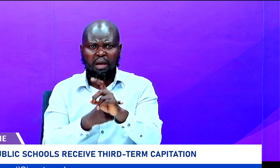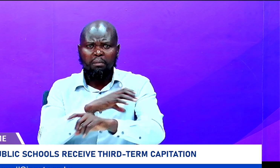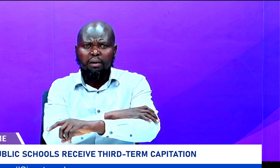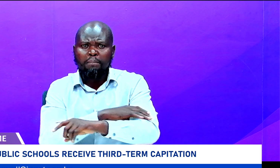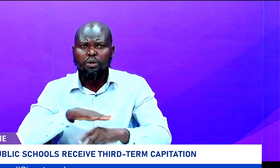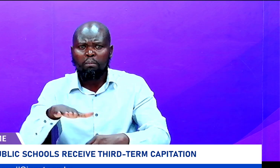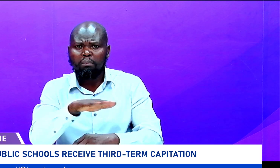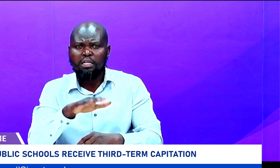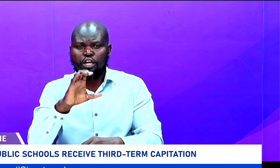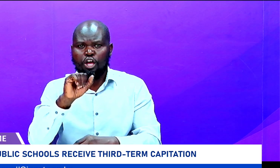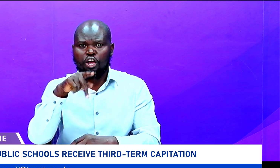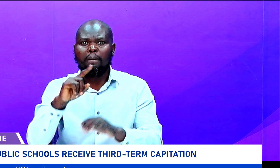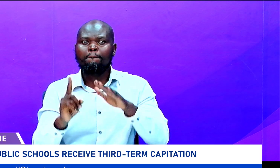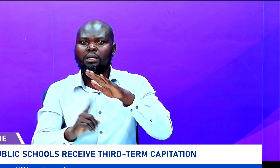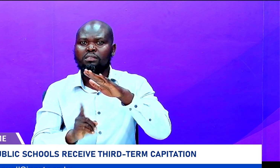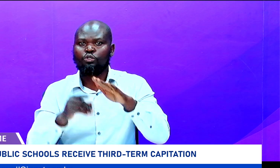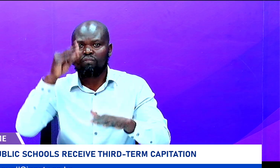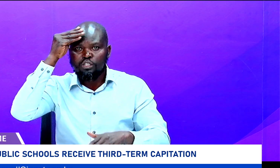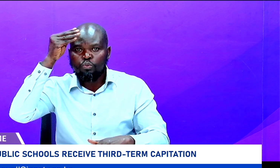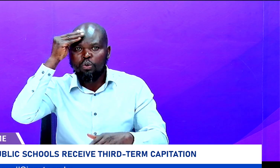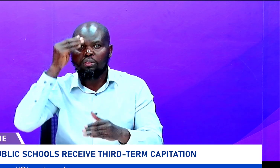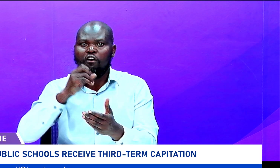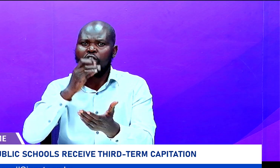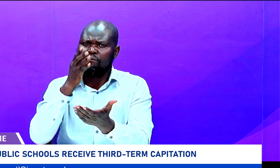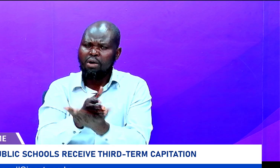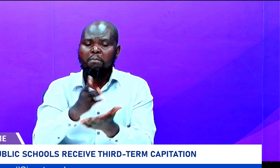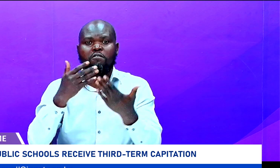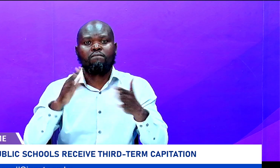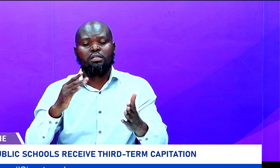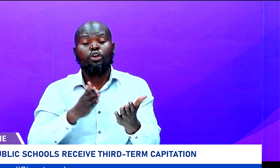of Education confirmed through the Principal Secretary, Paul Bitok.